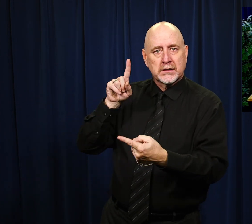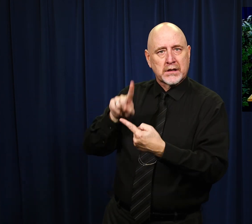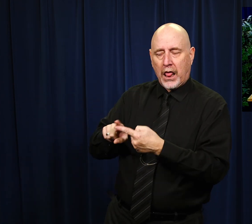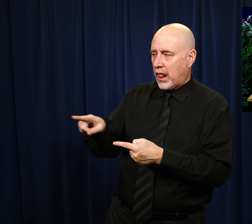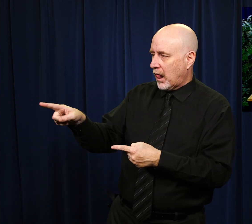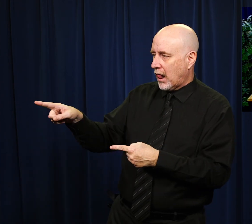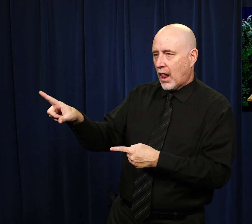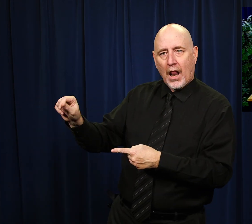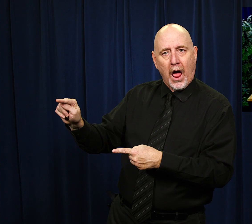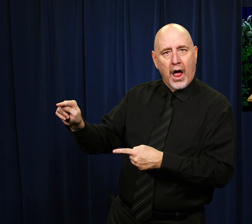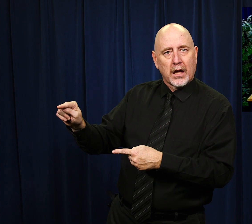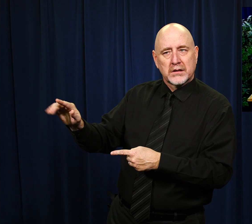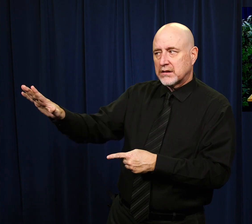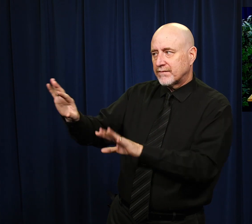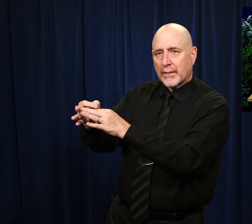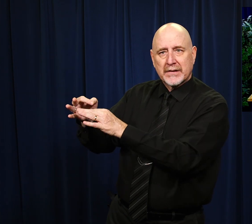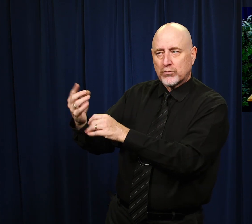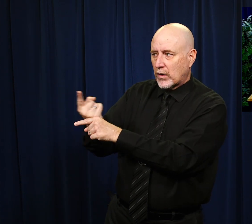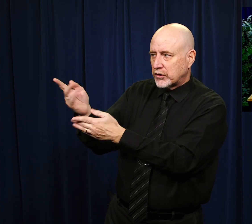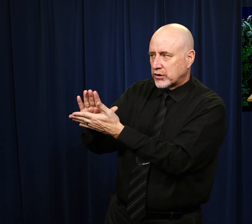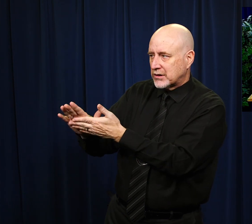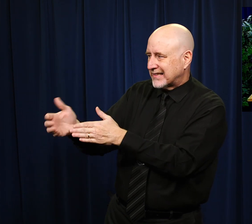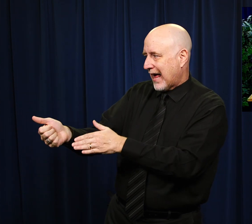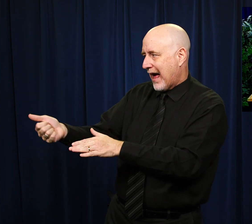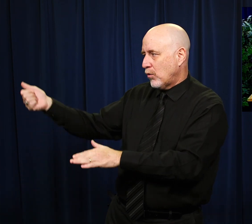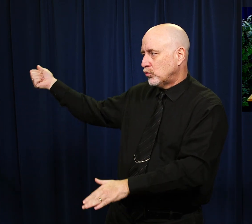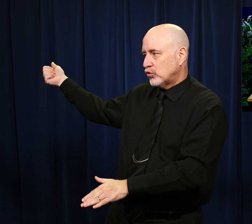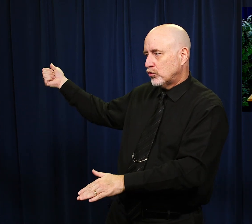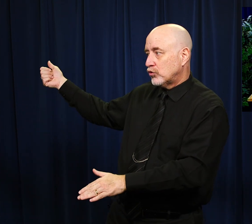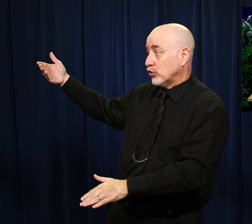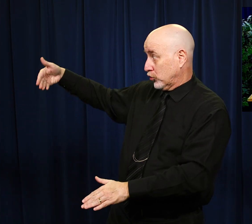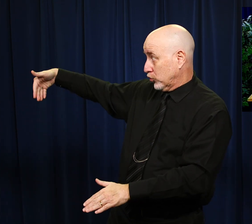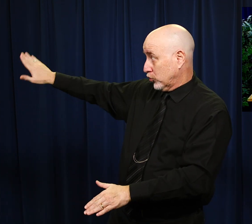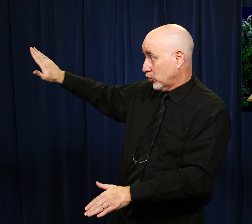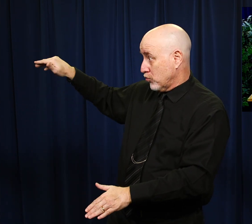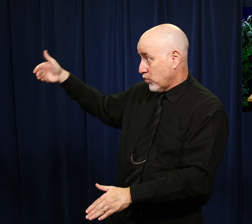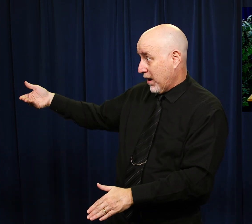area until these righteous people are taken out.